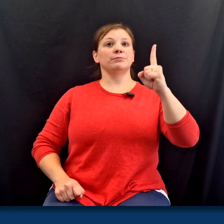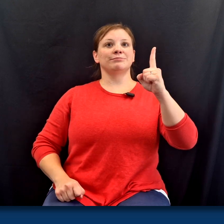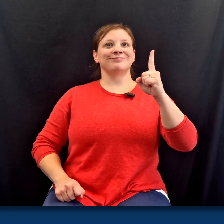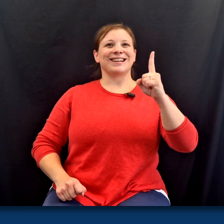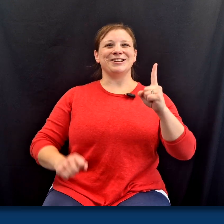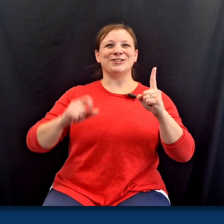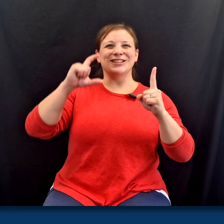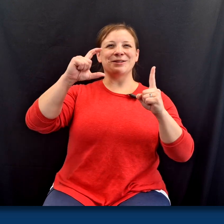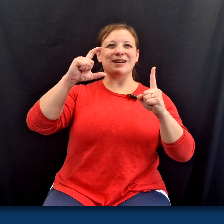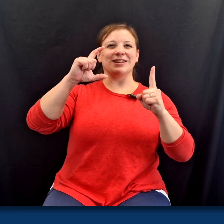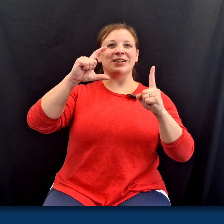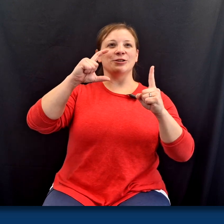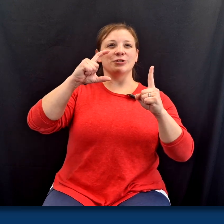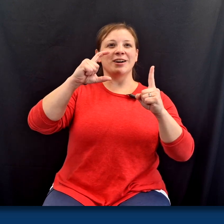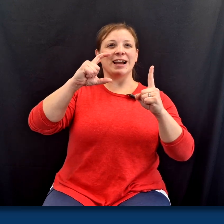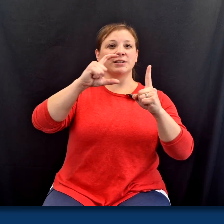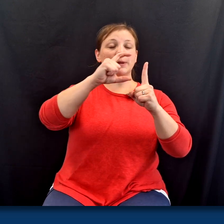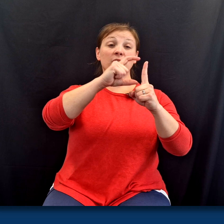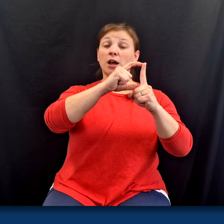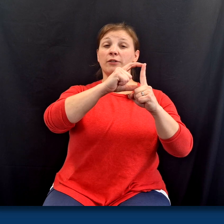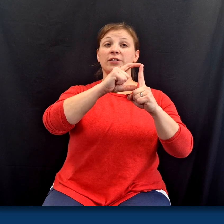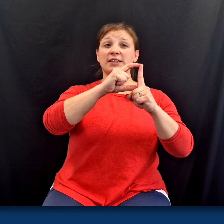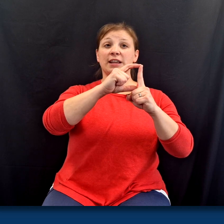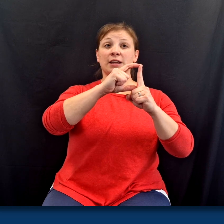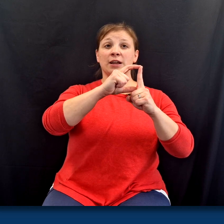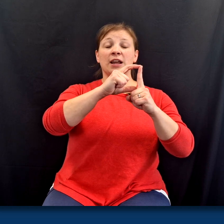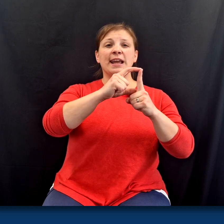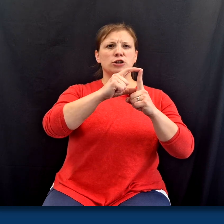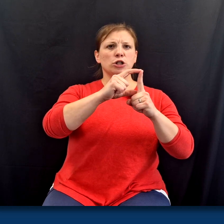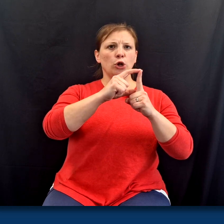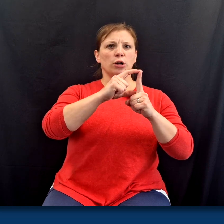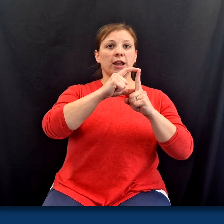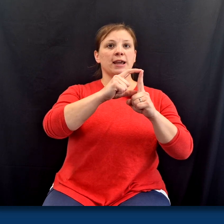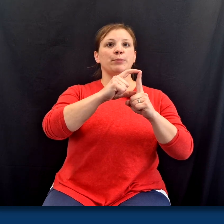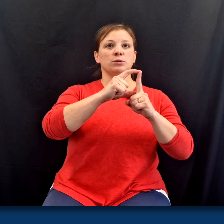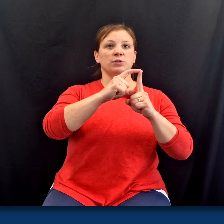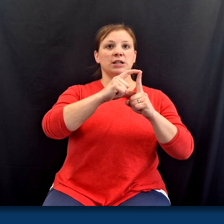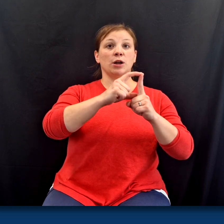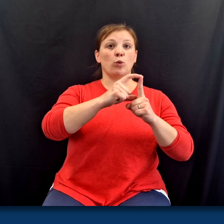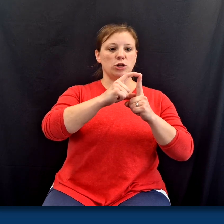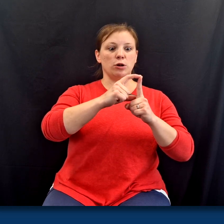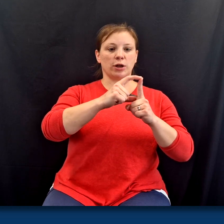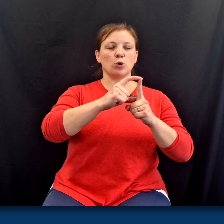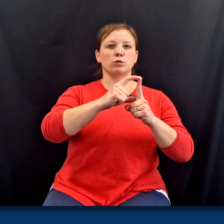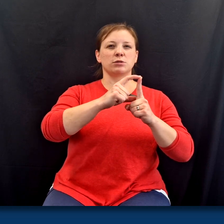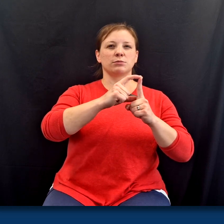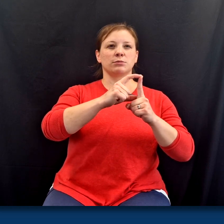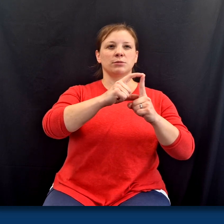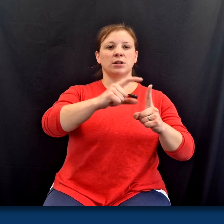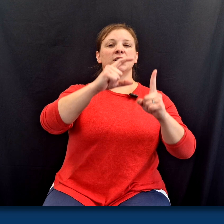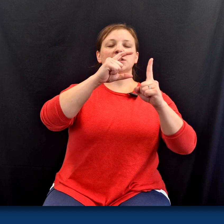up and use your thumb and the finger of your right hand to make a curve for the D. It should look like a capital D when you look at